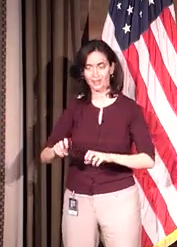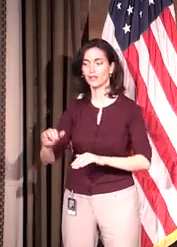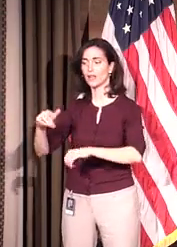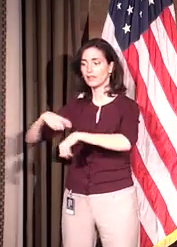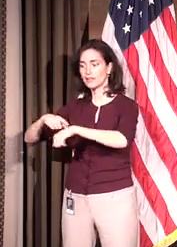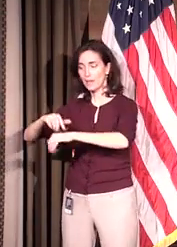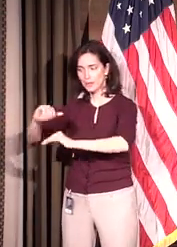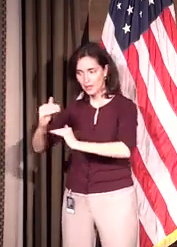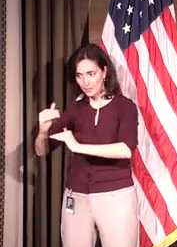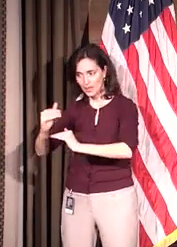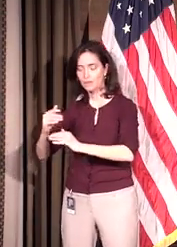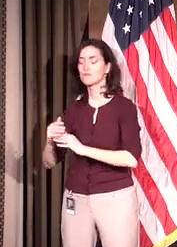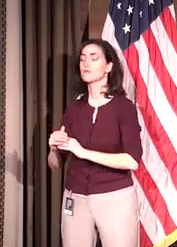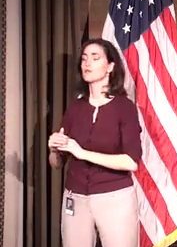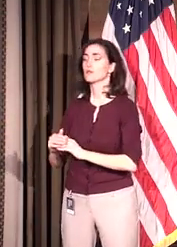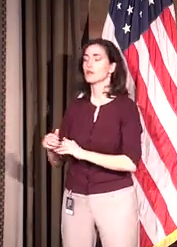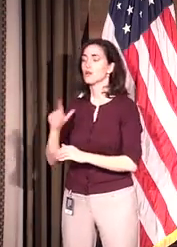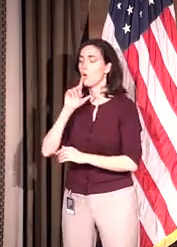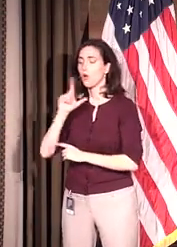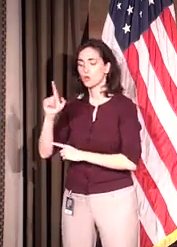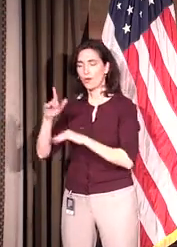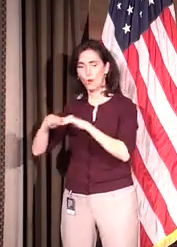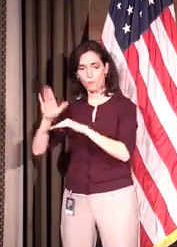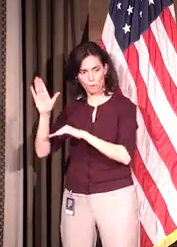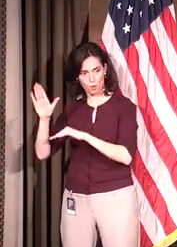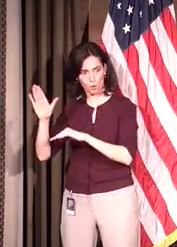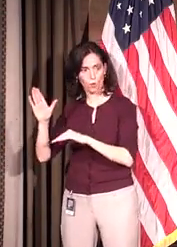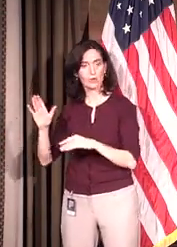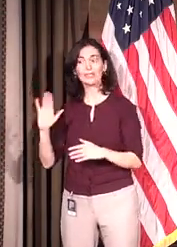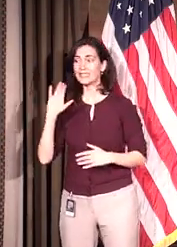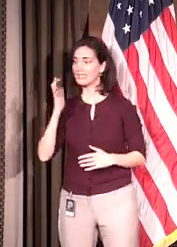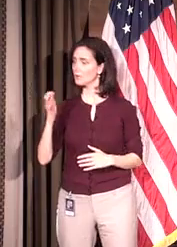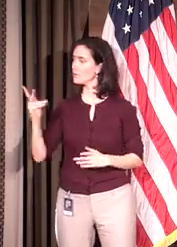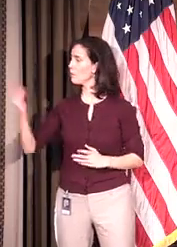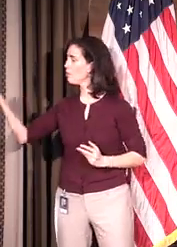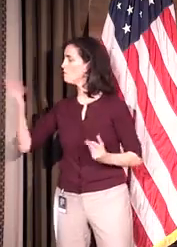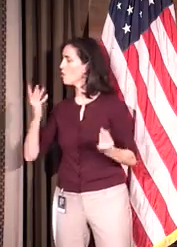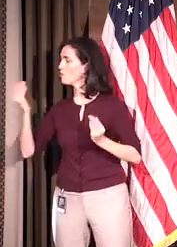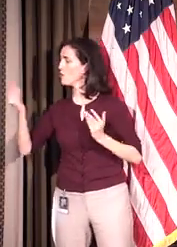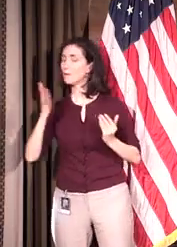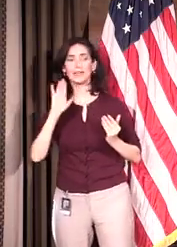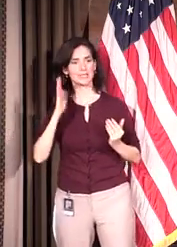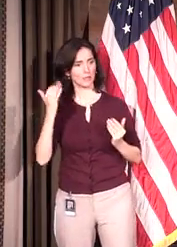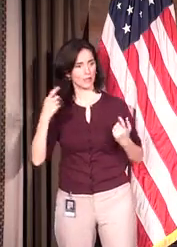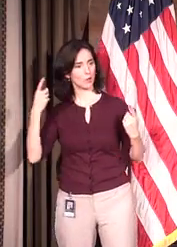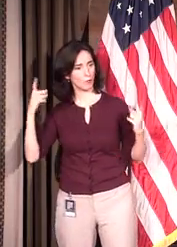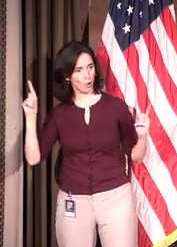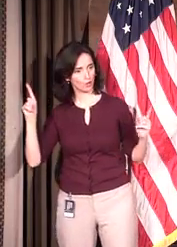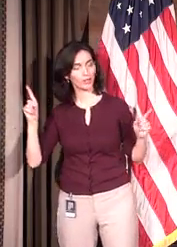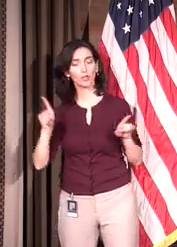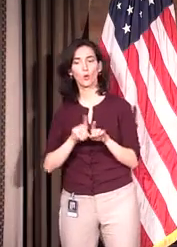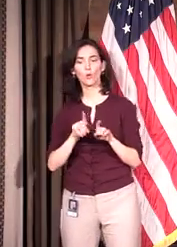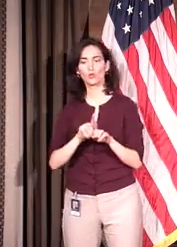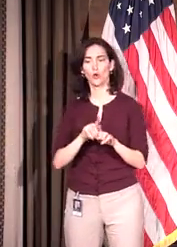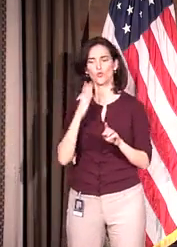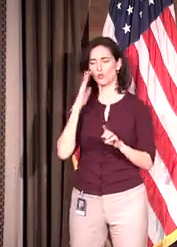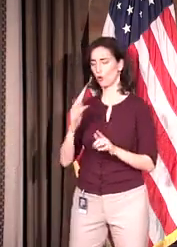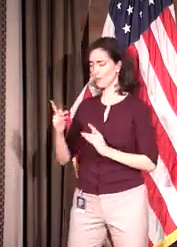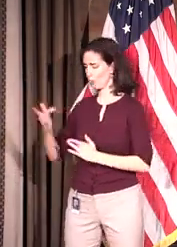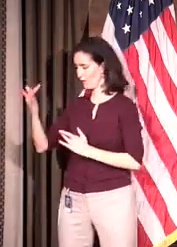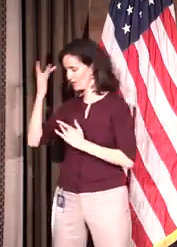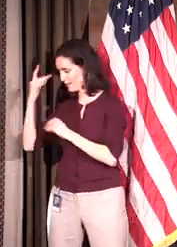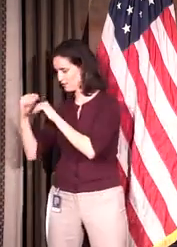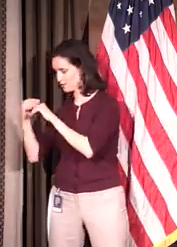go in bars, that appears to be working based on the information we're getting and the contact tracing that's taken